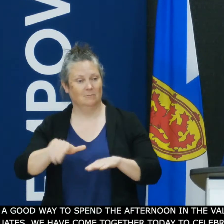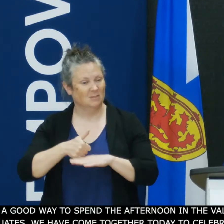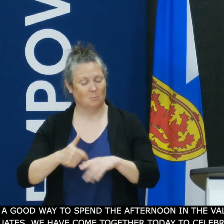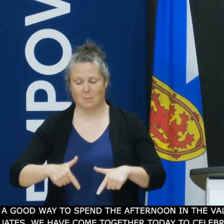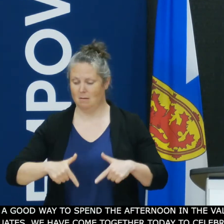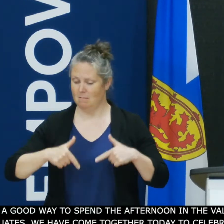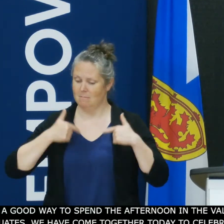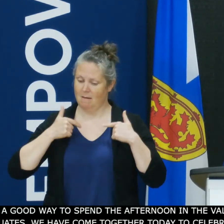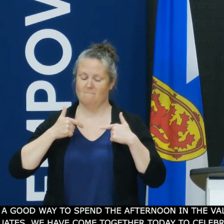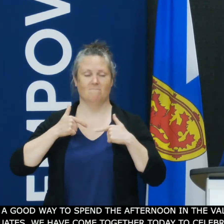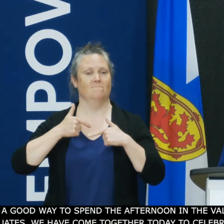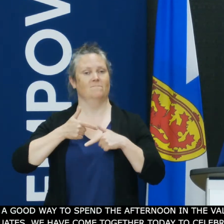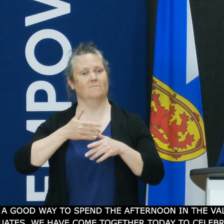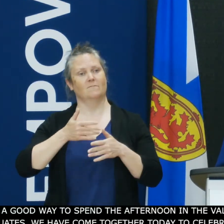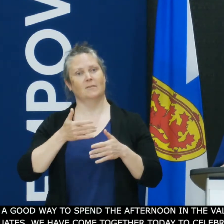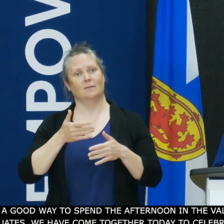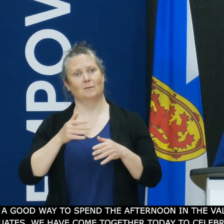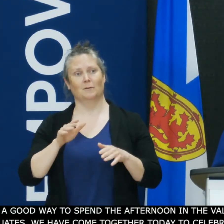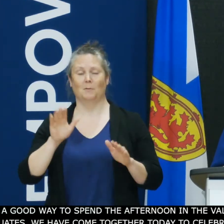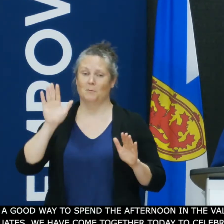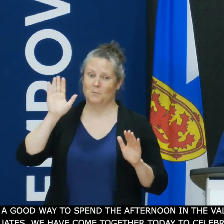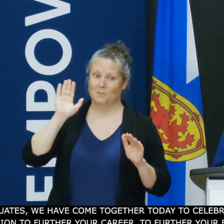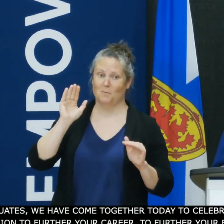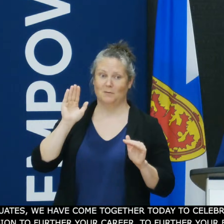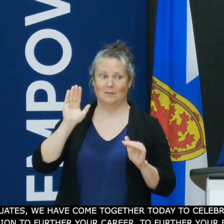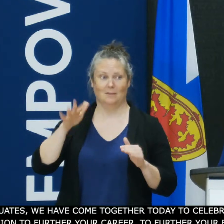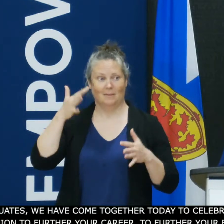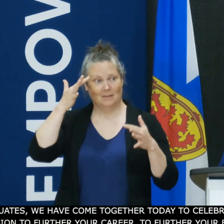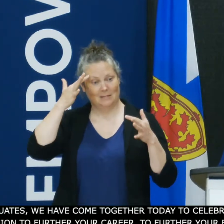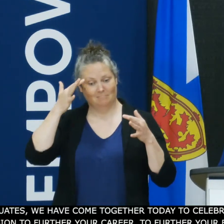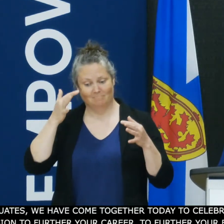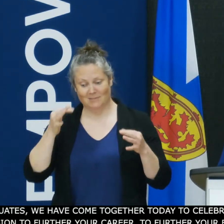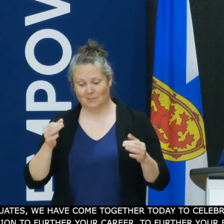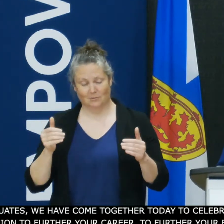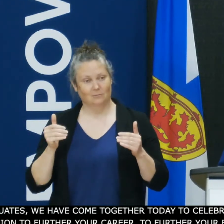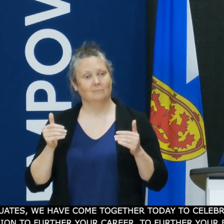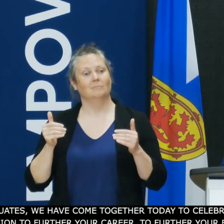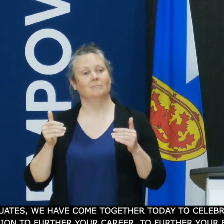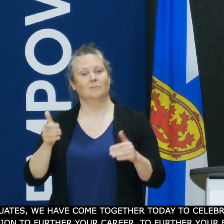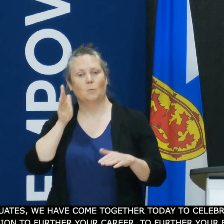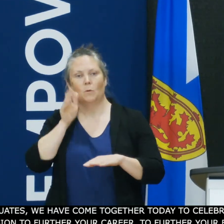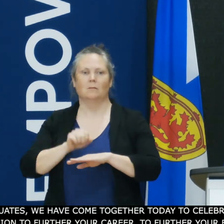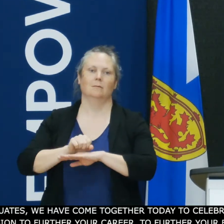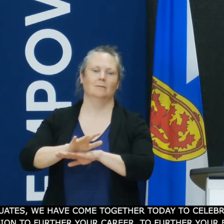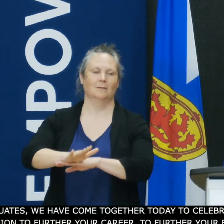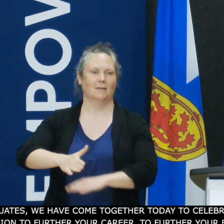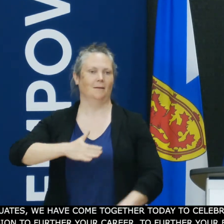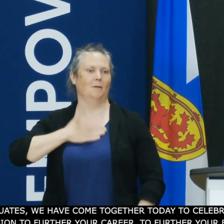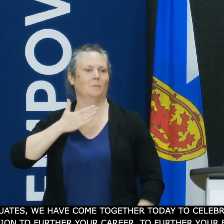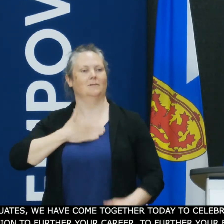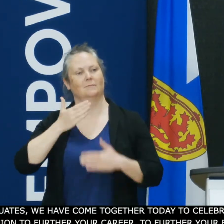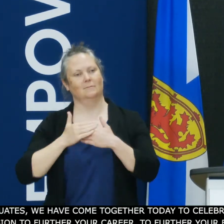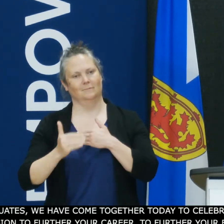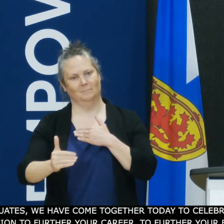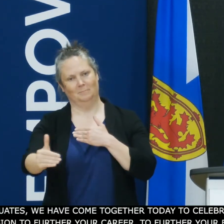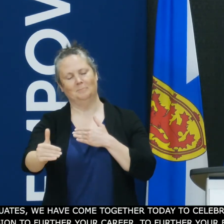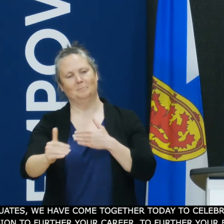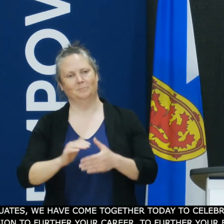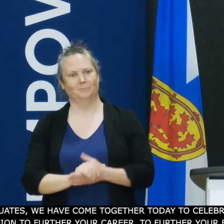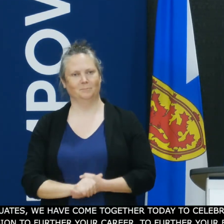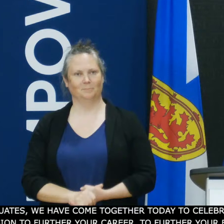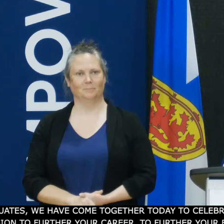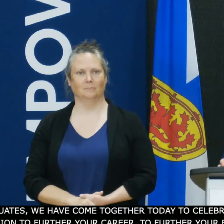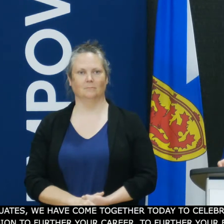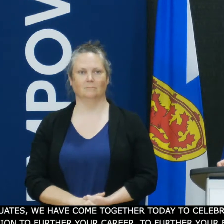hopefully, ultimately, a decision that will lead to ultimate happiness. You know, there are some